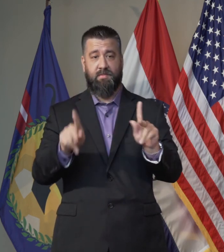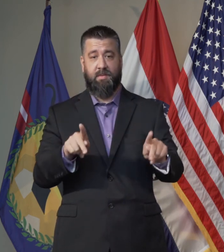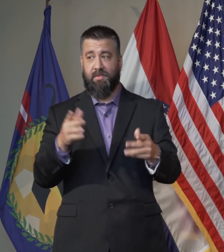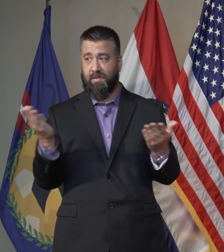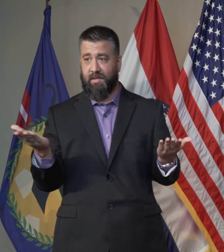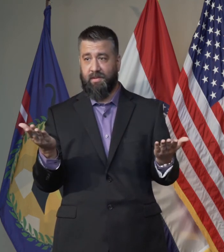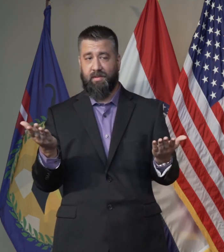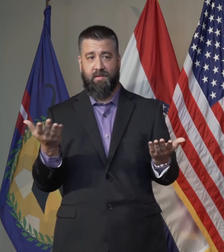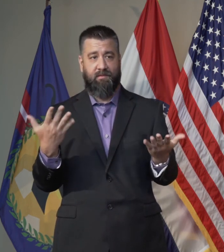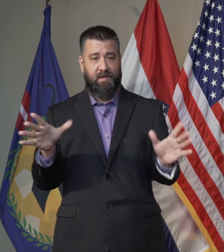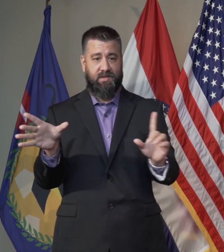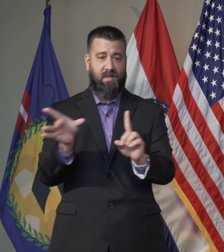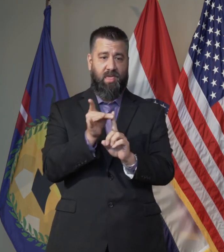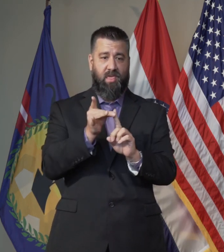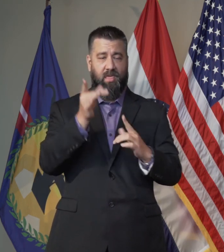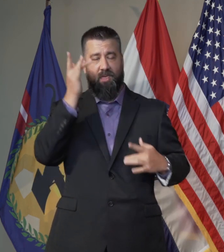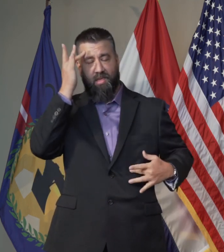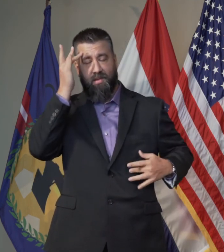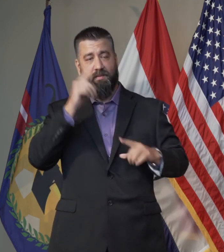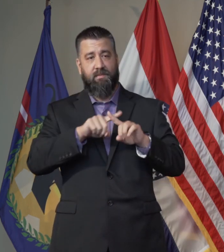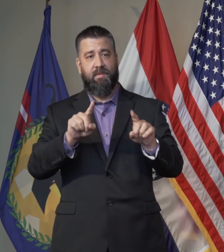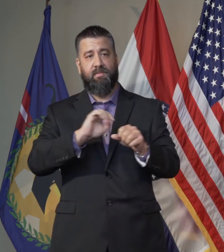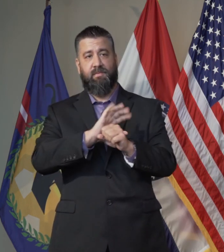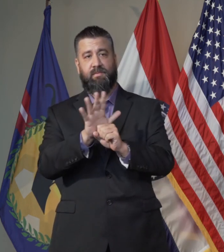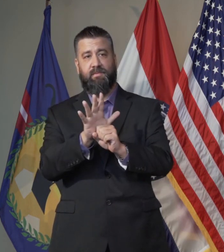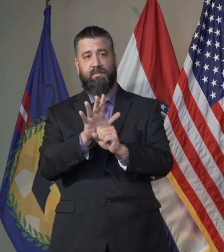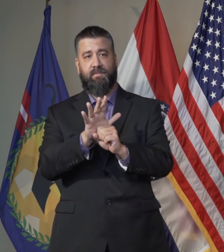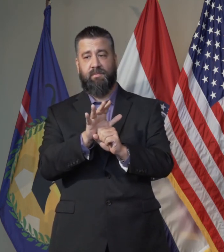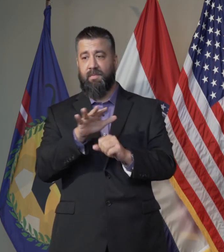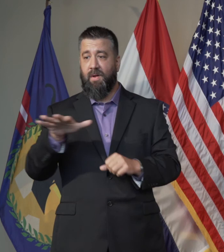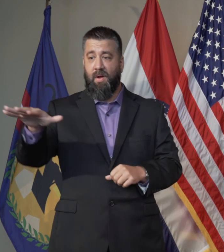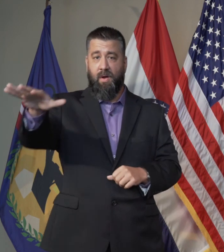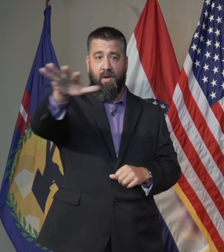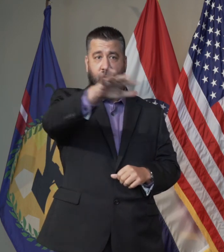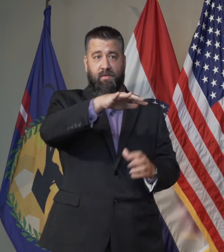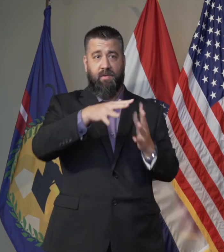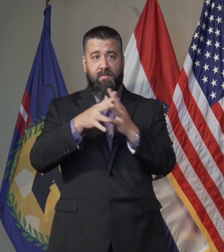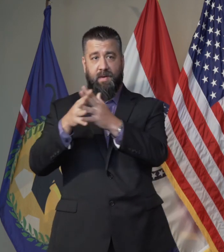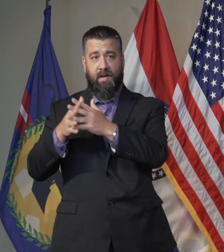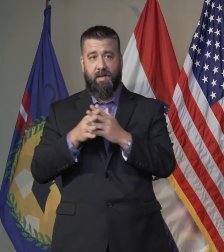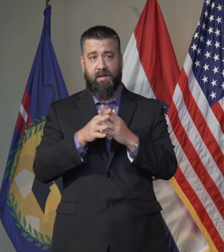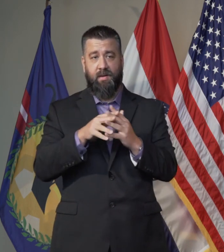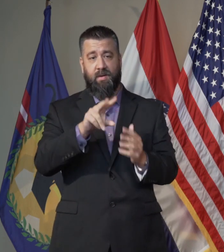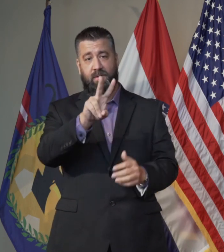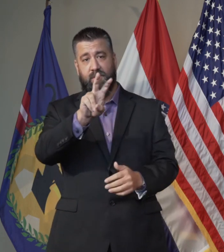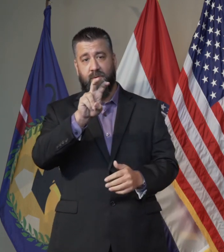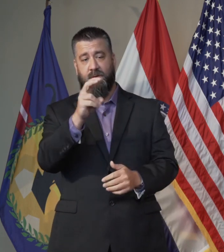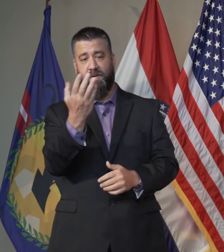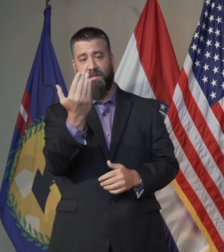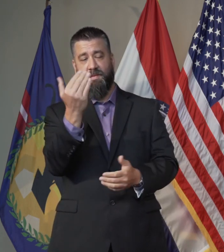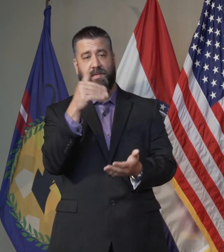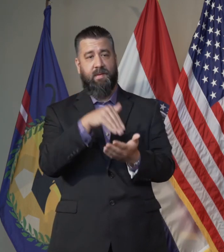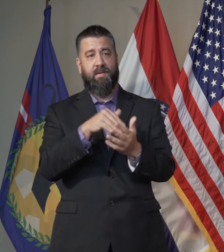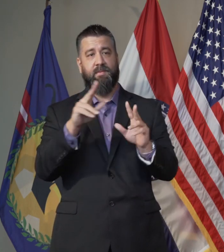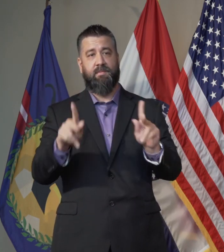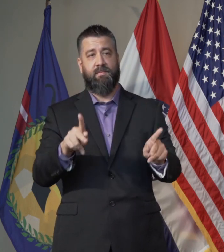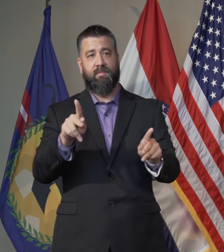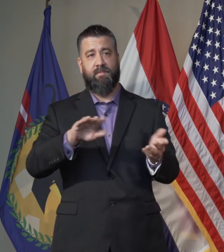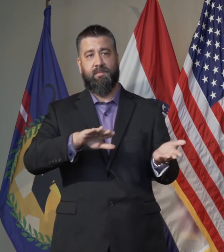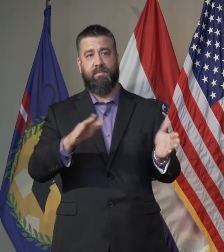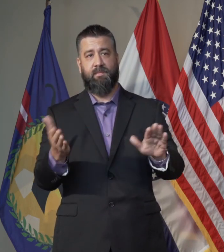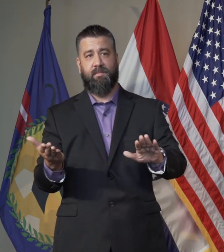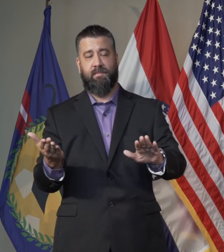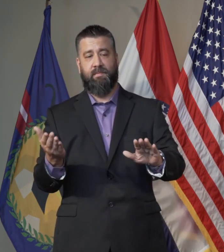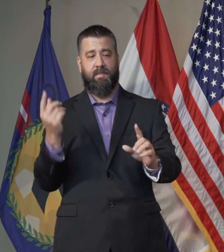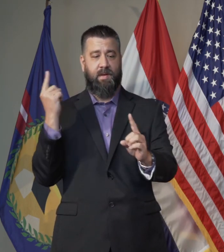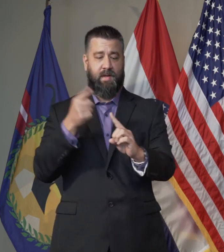by the virus. And across the country, 215,000 people have lost their lives. Until we have a